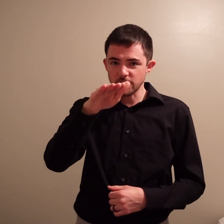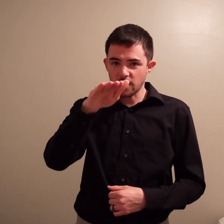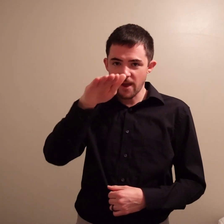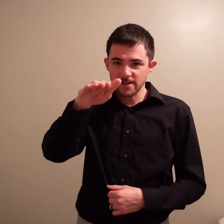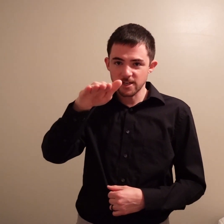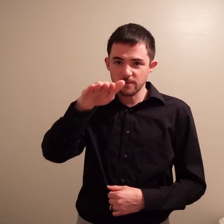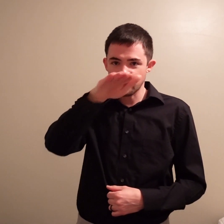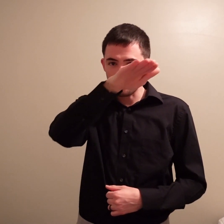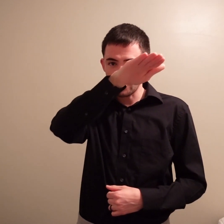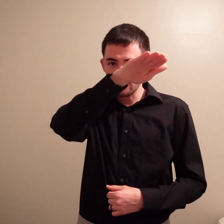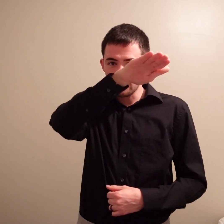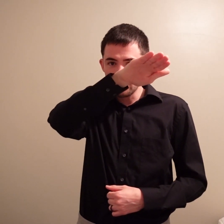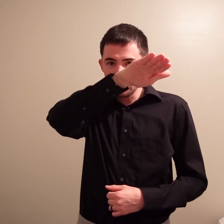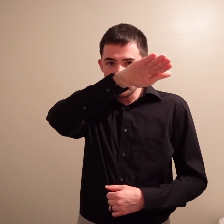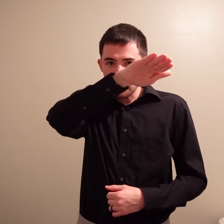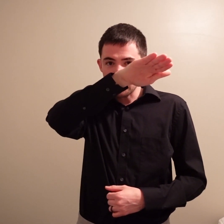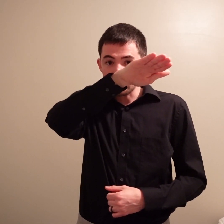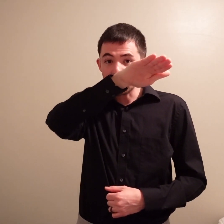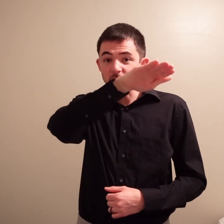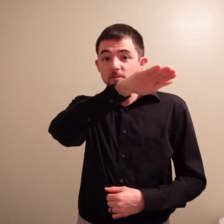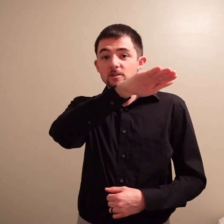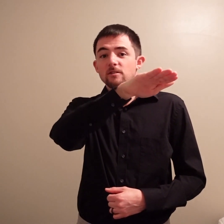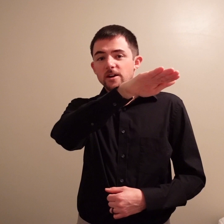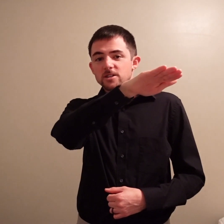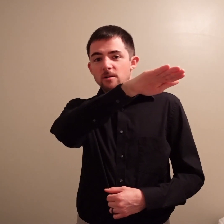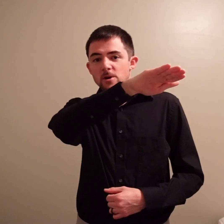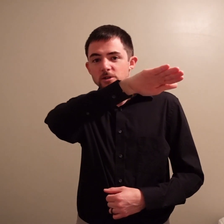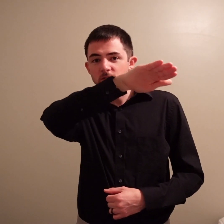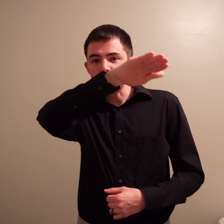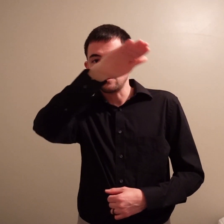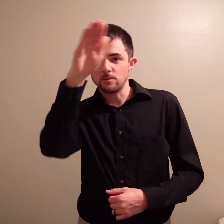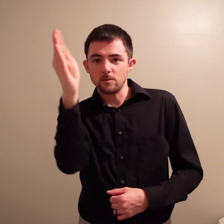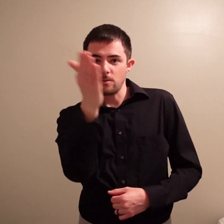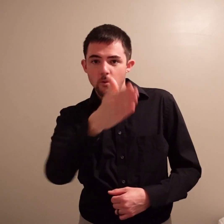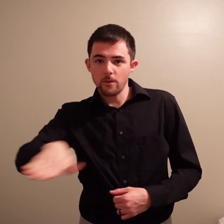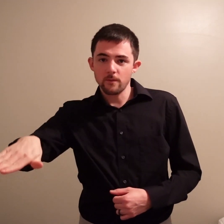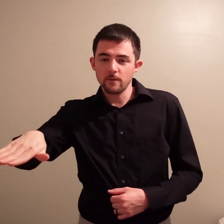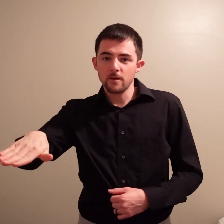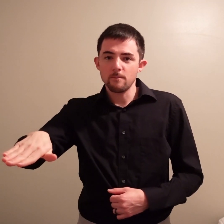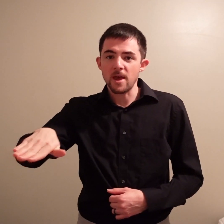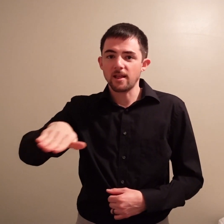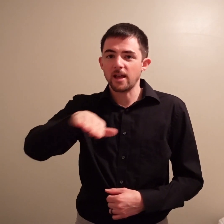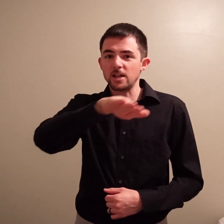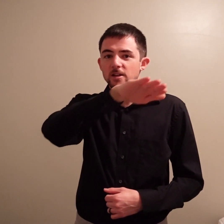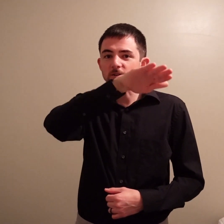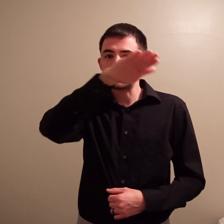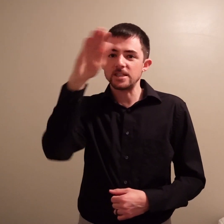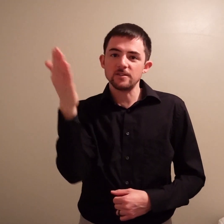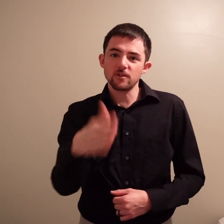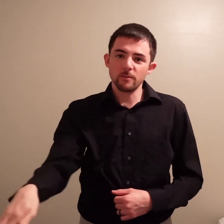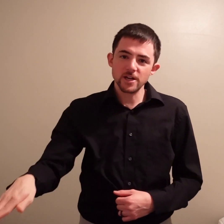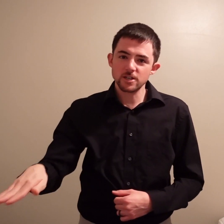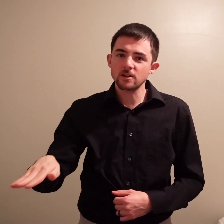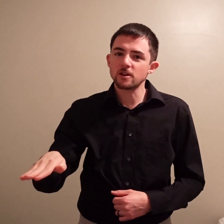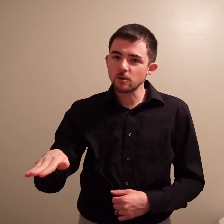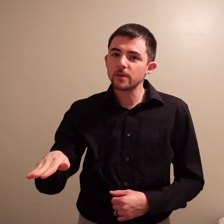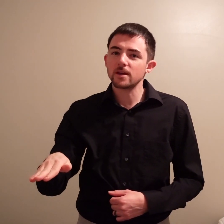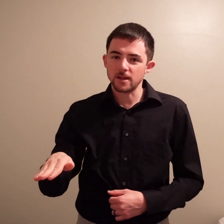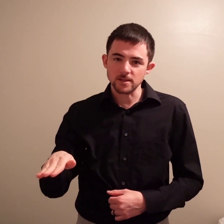chop hand shape in front of you, and you're going to do a karate chop motion. You make like a little Z formation a little bit. It's a